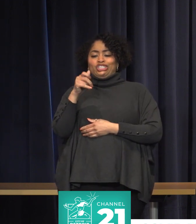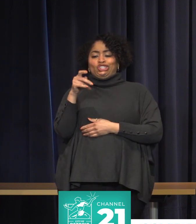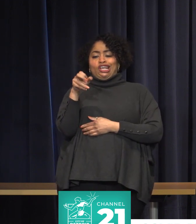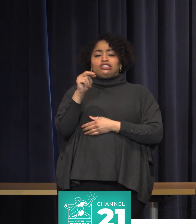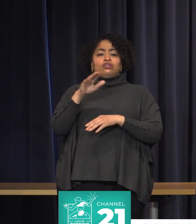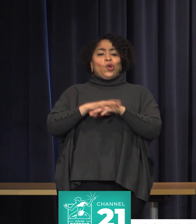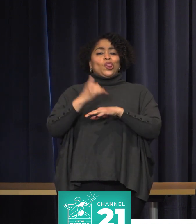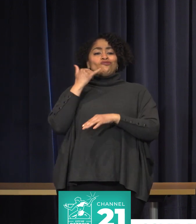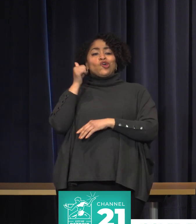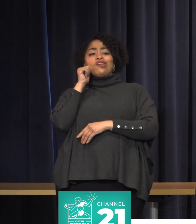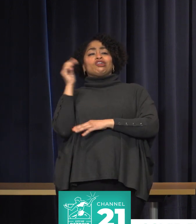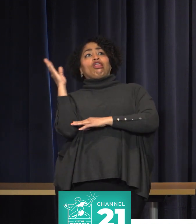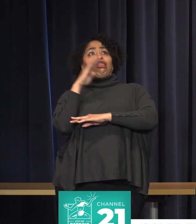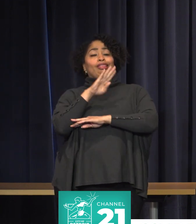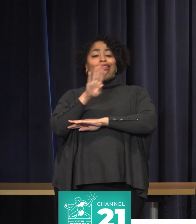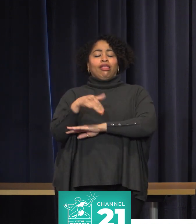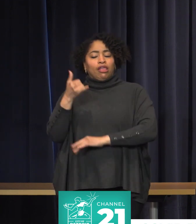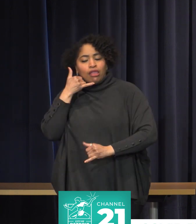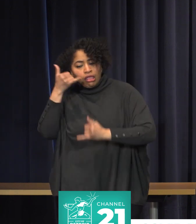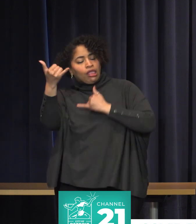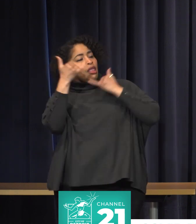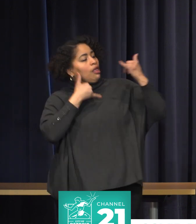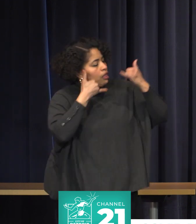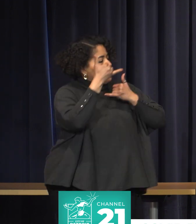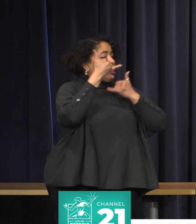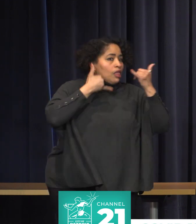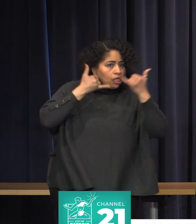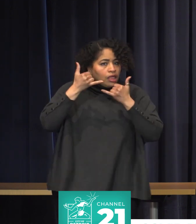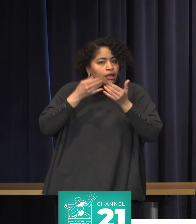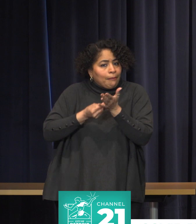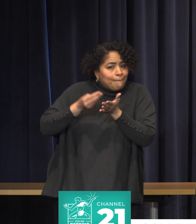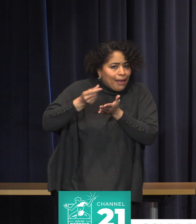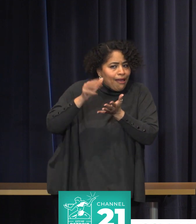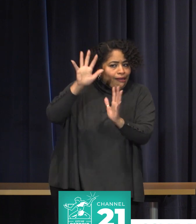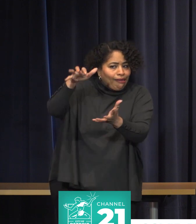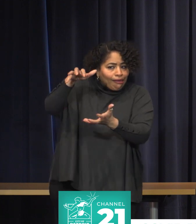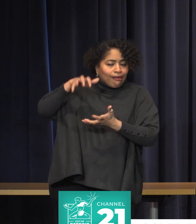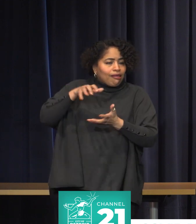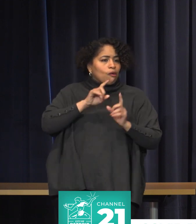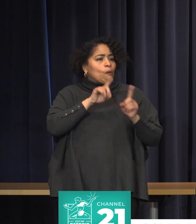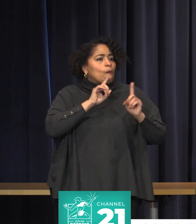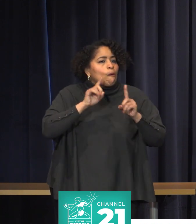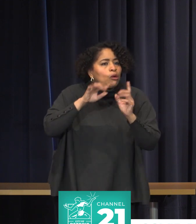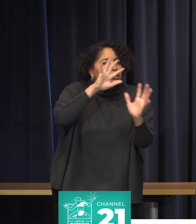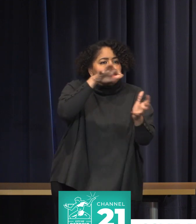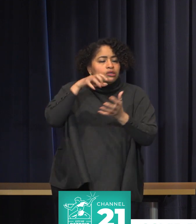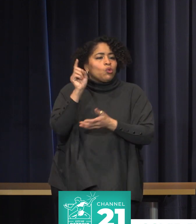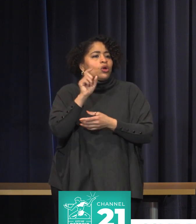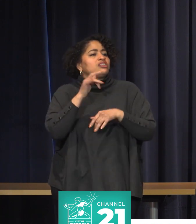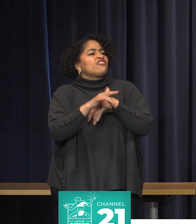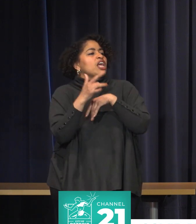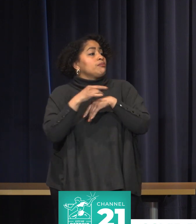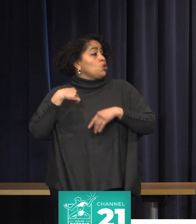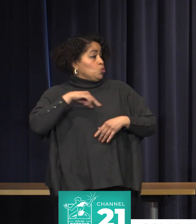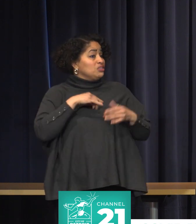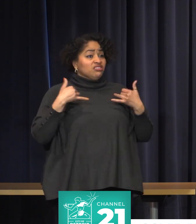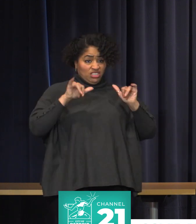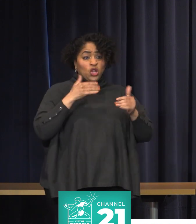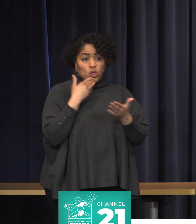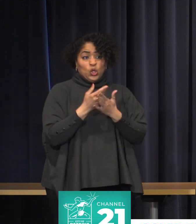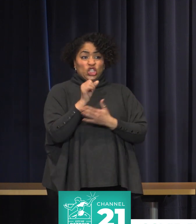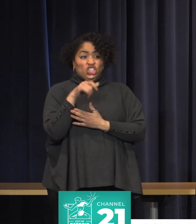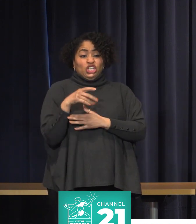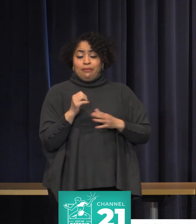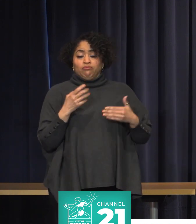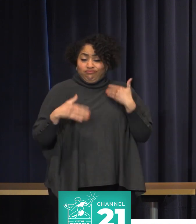on the phone day and night buying it from wherever it's available. But we are still in good shape. I'm